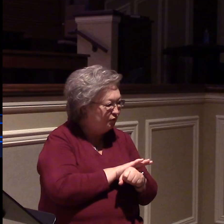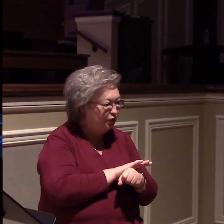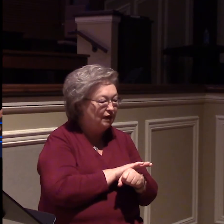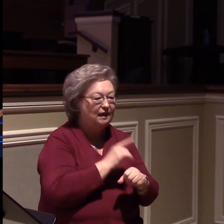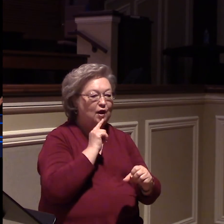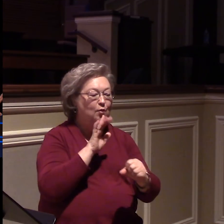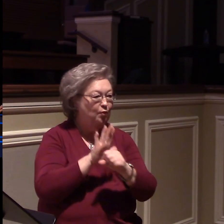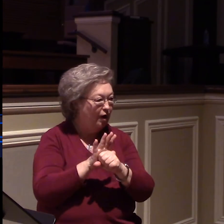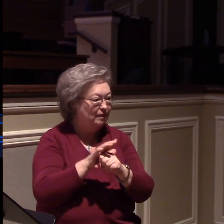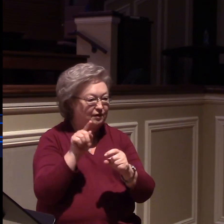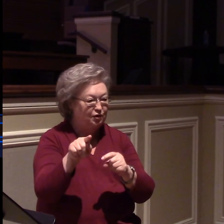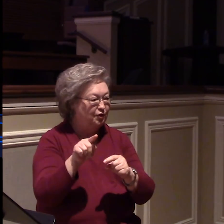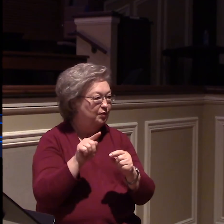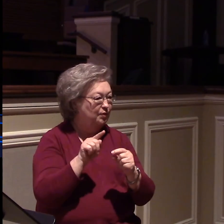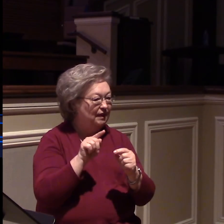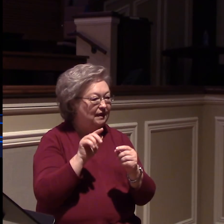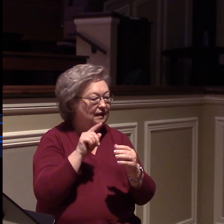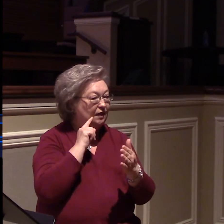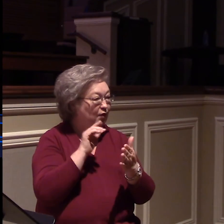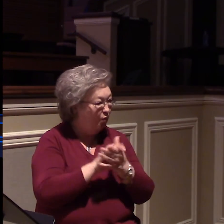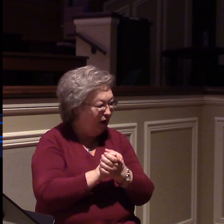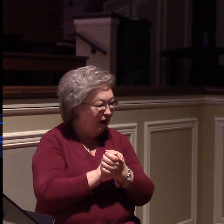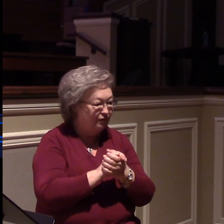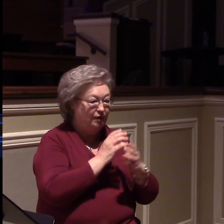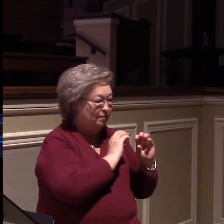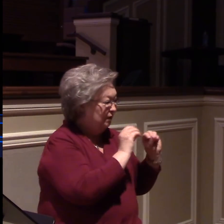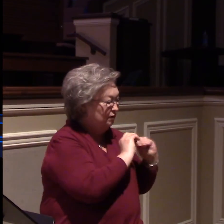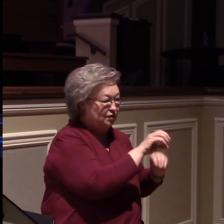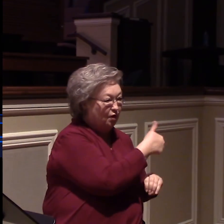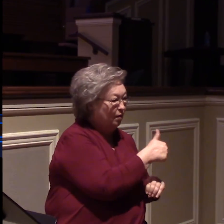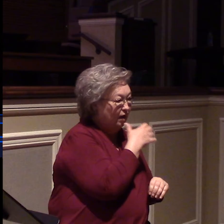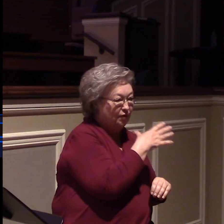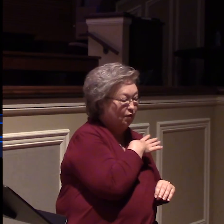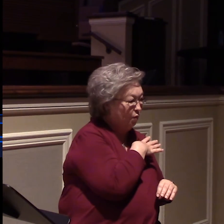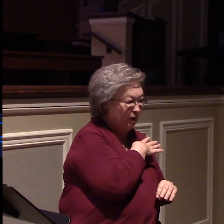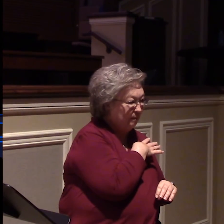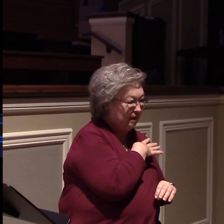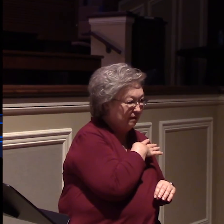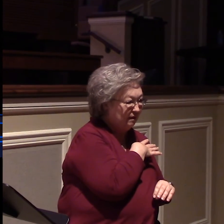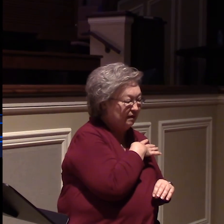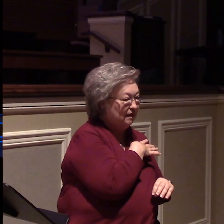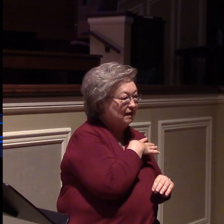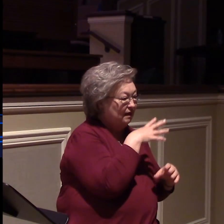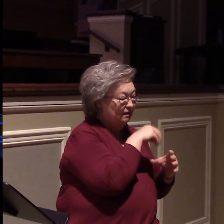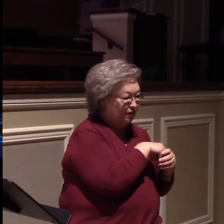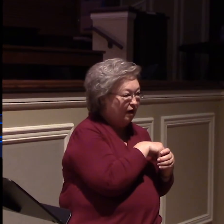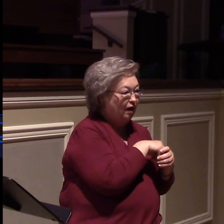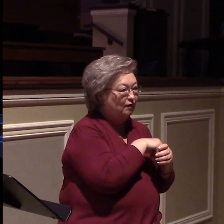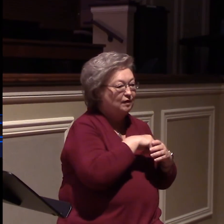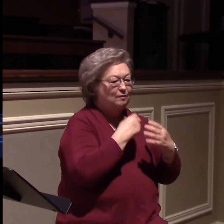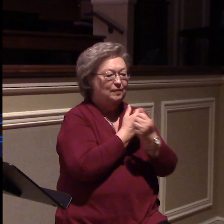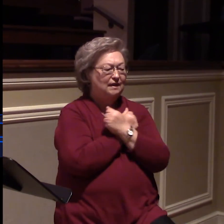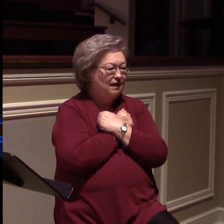other women that compete with his marital commitment to her. Not only to love her, but